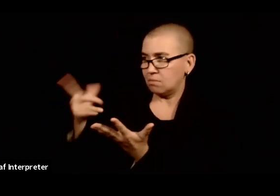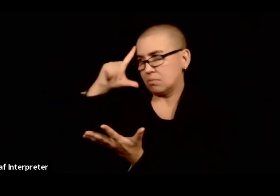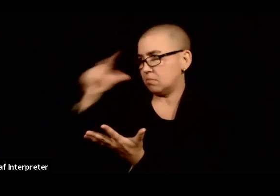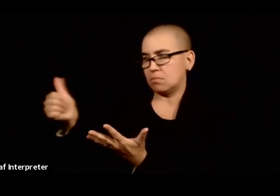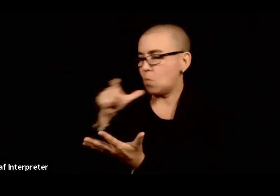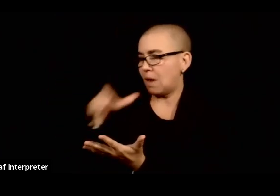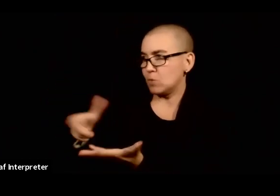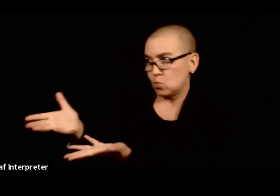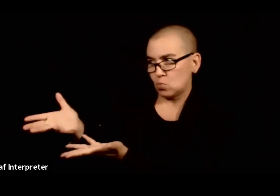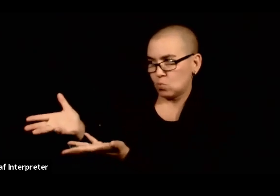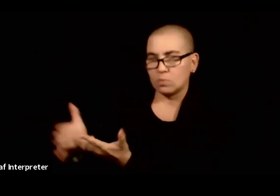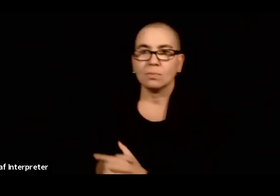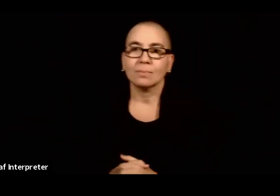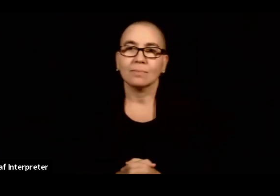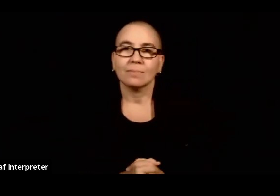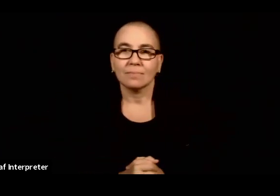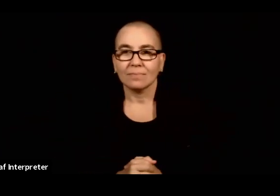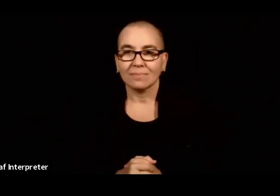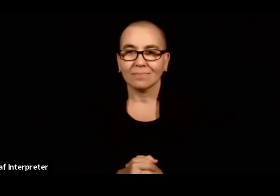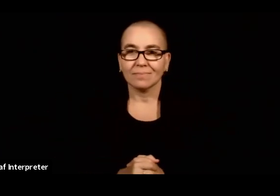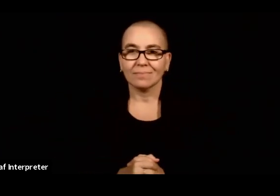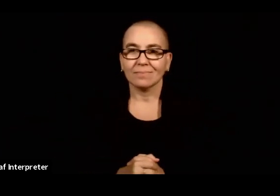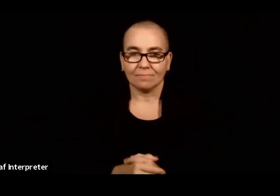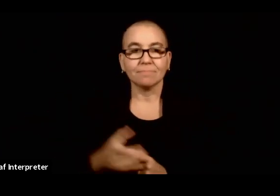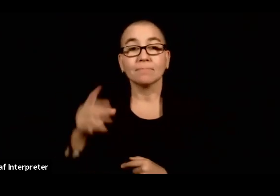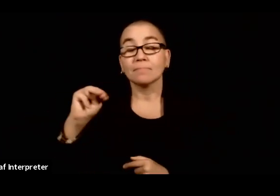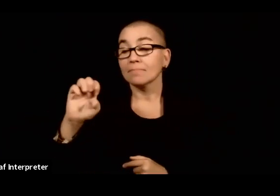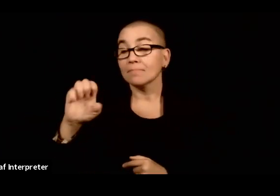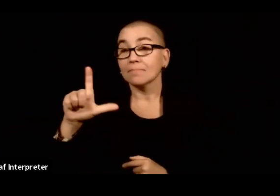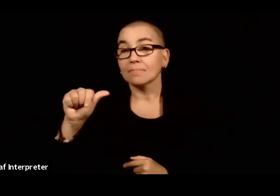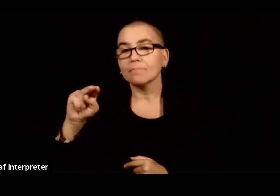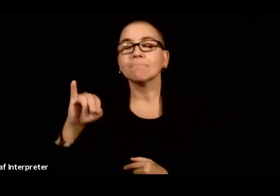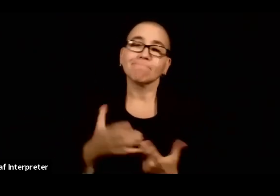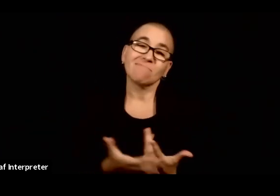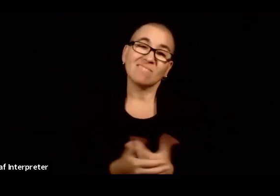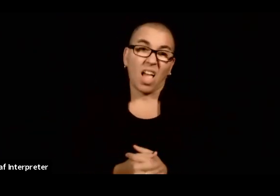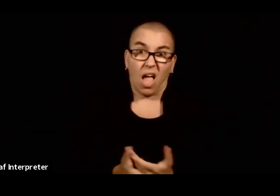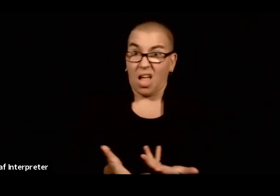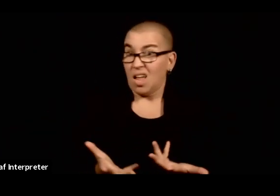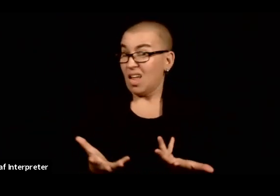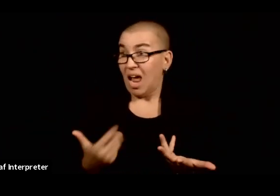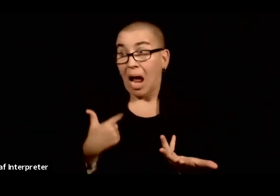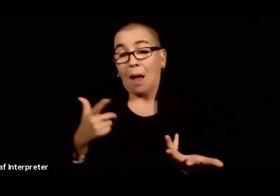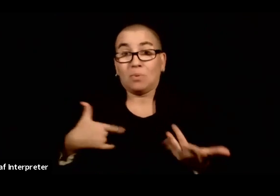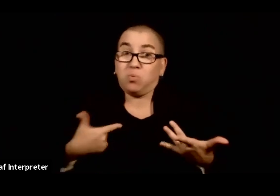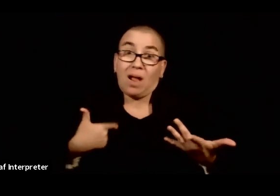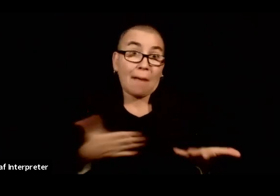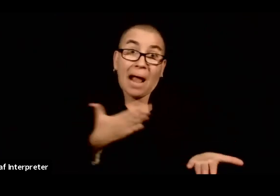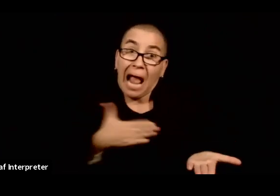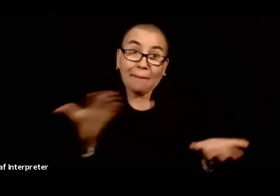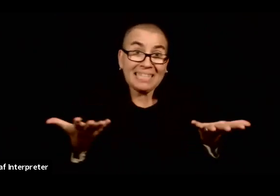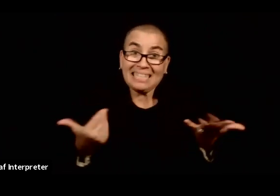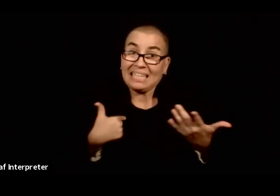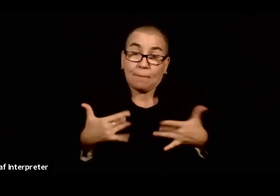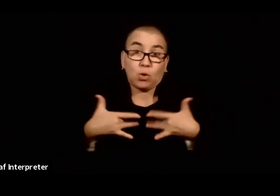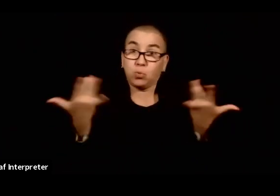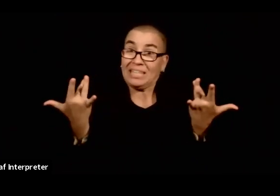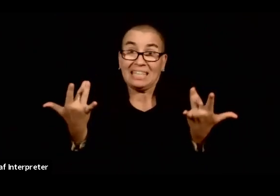I'm just happy that it's taking place, and thanks the Minnesota Department of Health and Jan